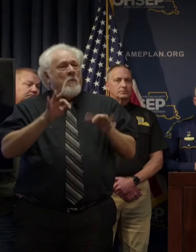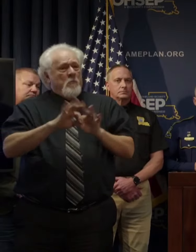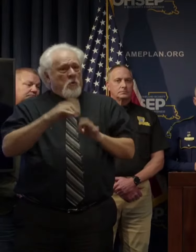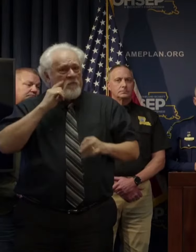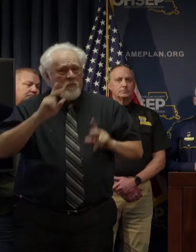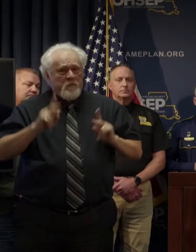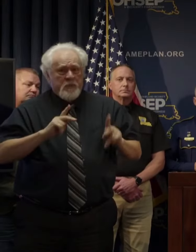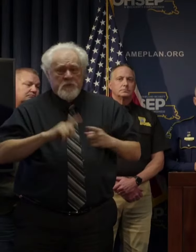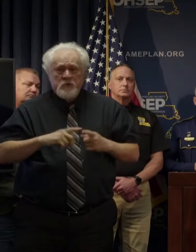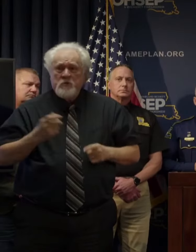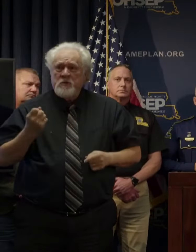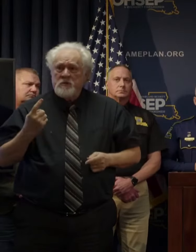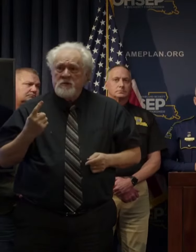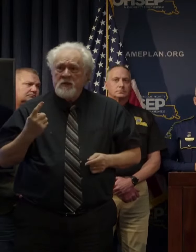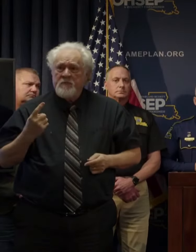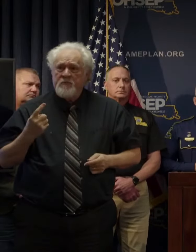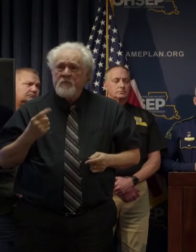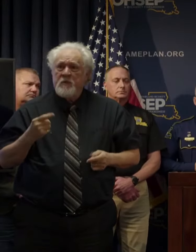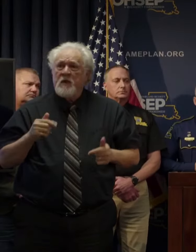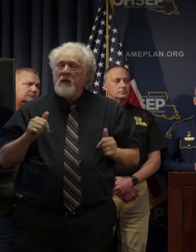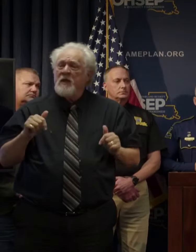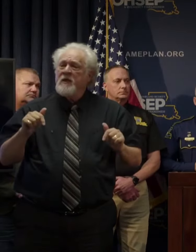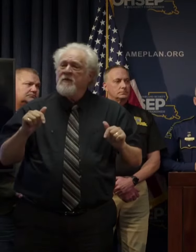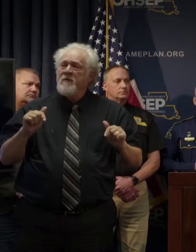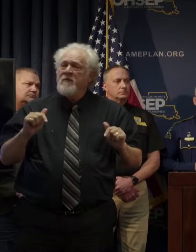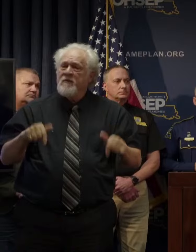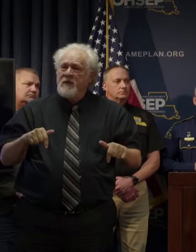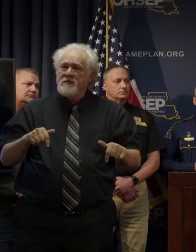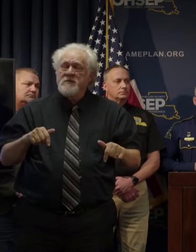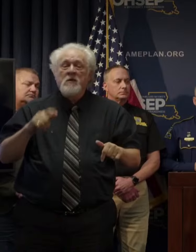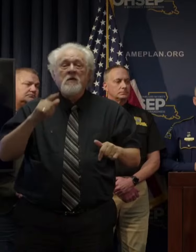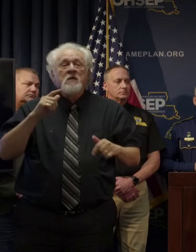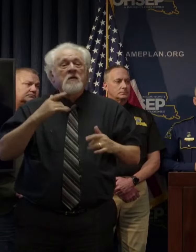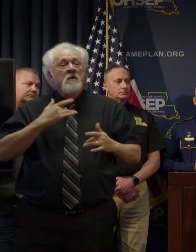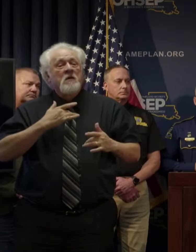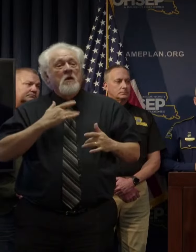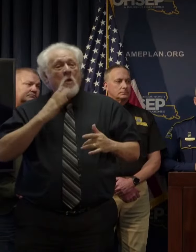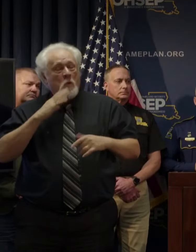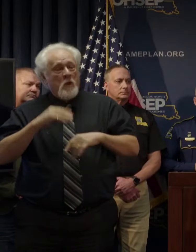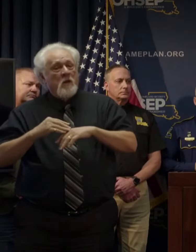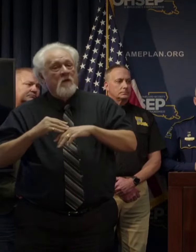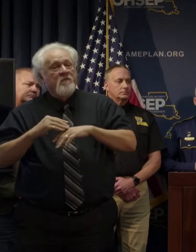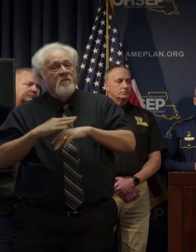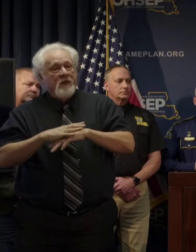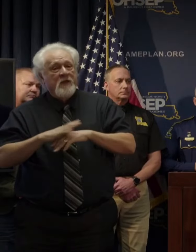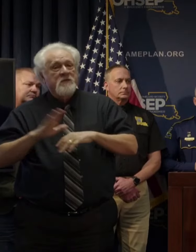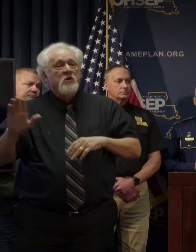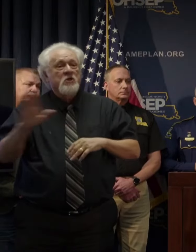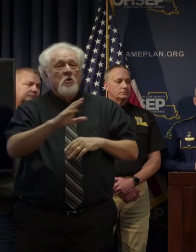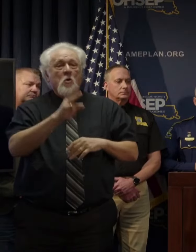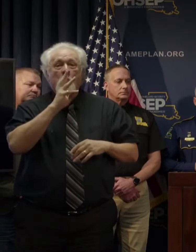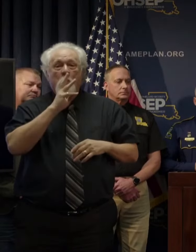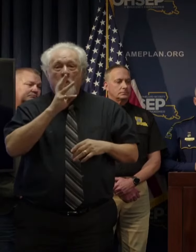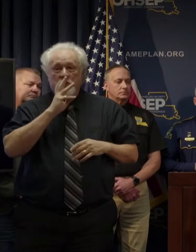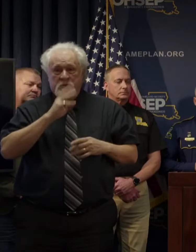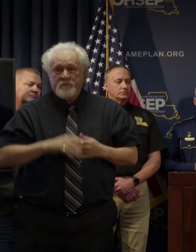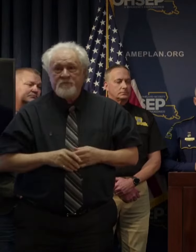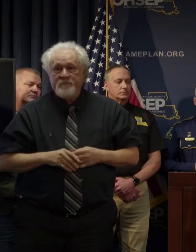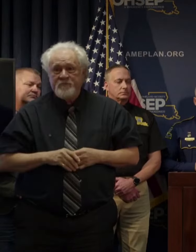citizens to understand that this event will most likely affect their water supply.